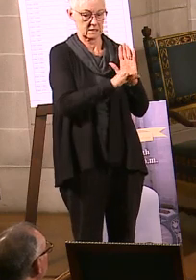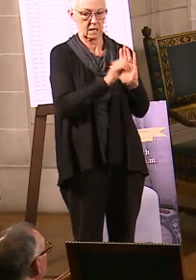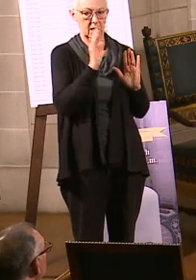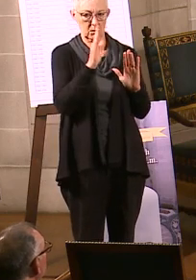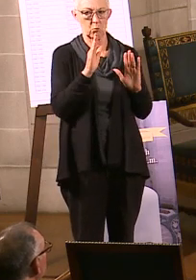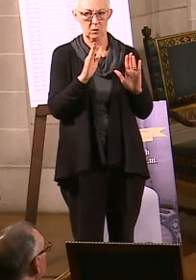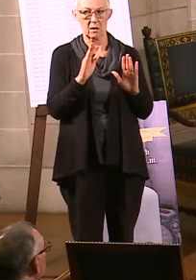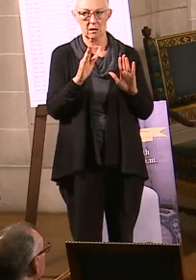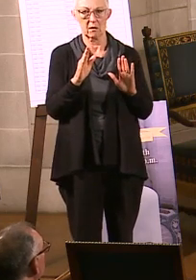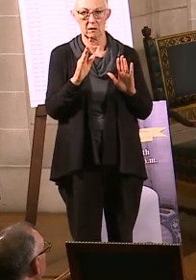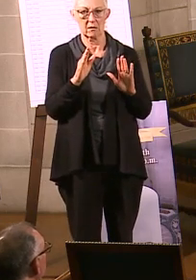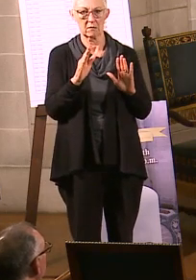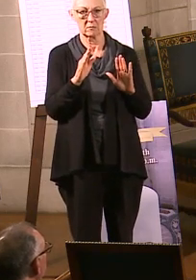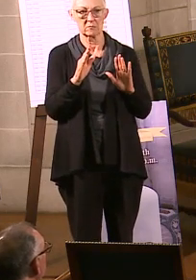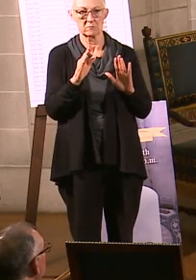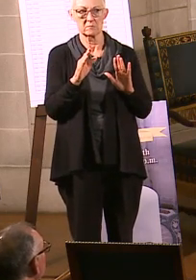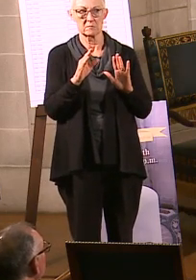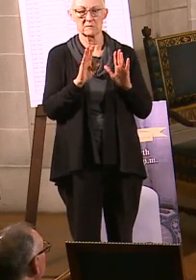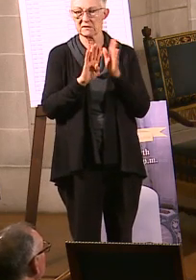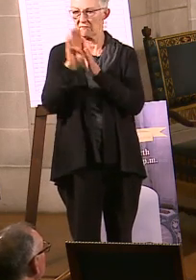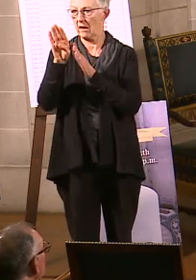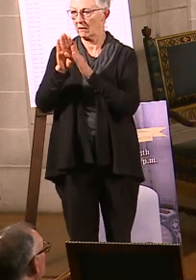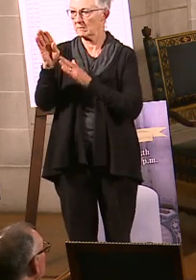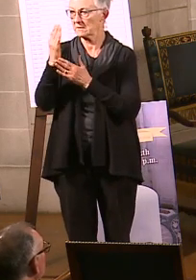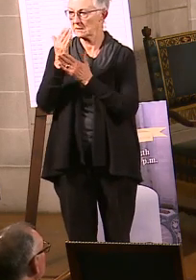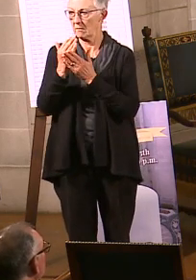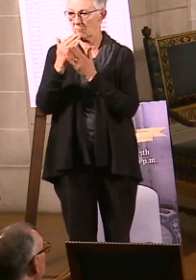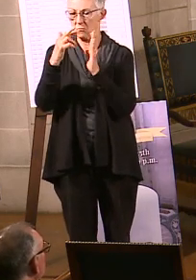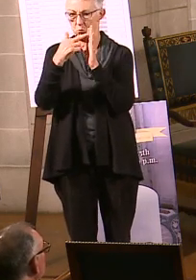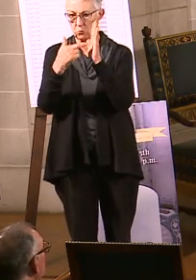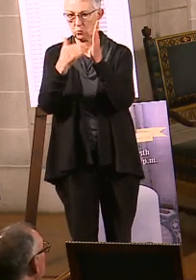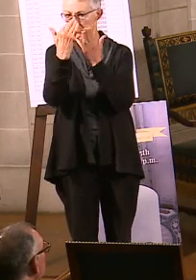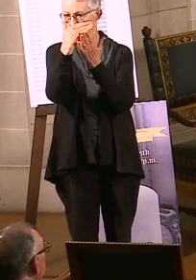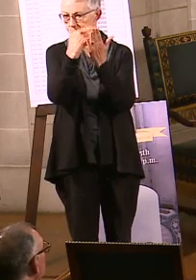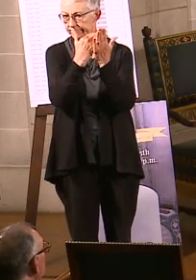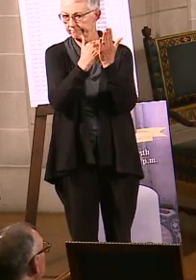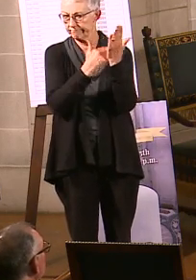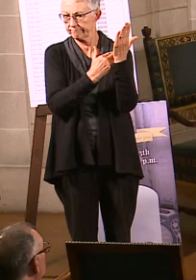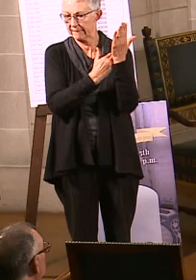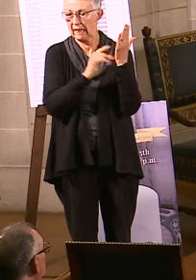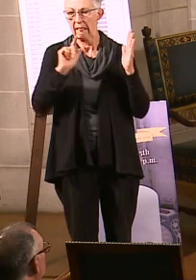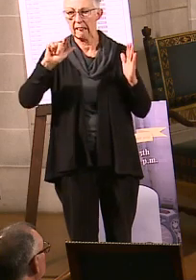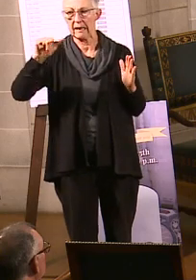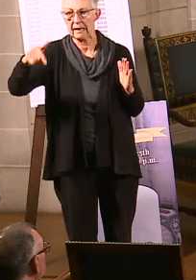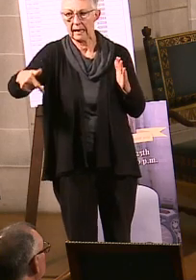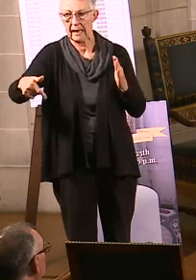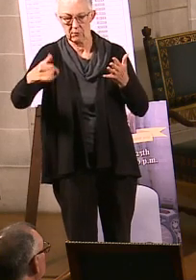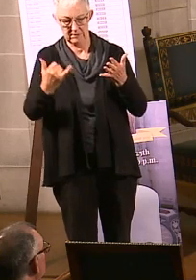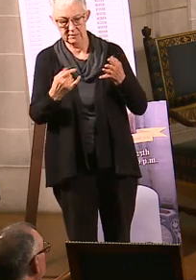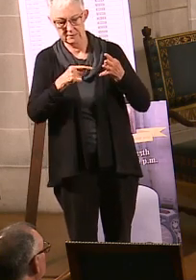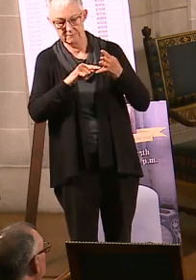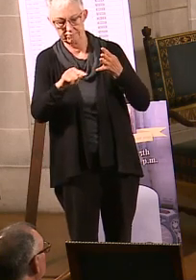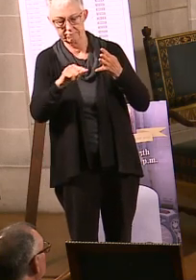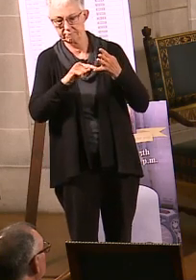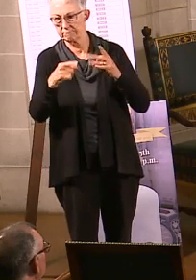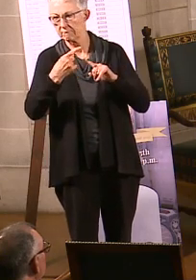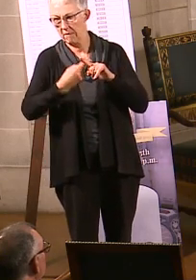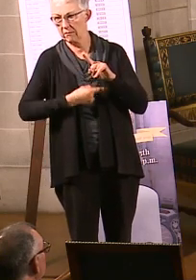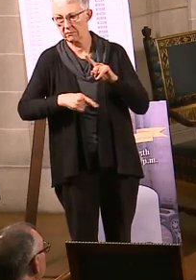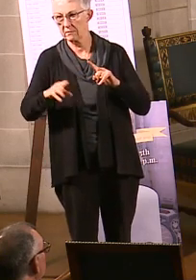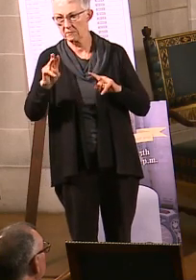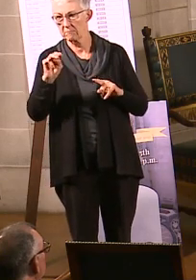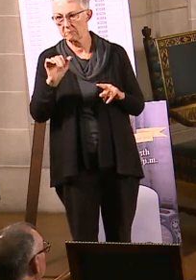with regard to that. Later this month, we want to see how this month goes along, then have some idea about the data as